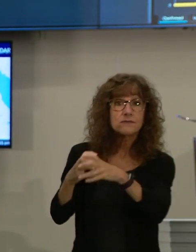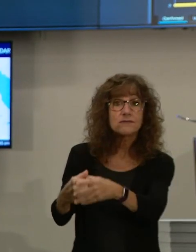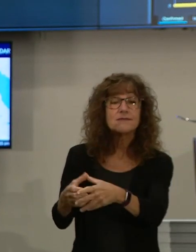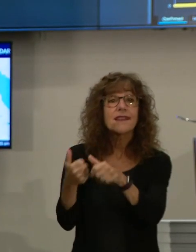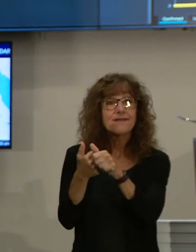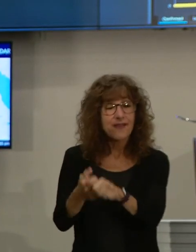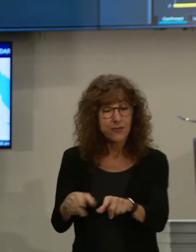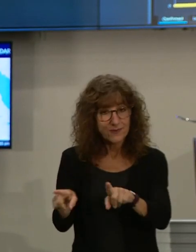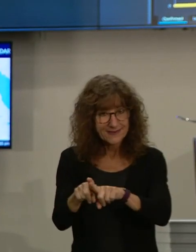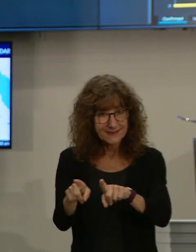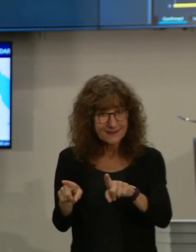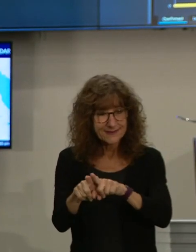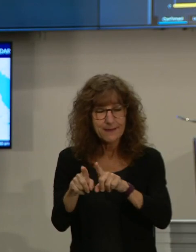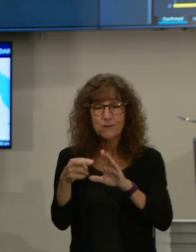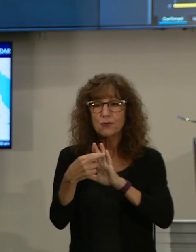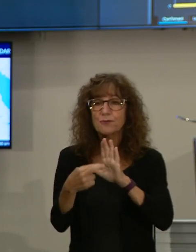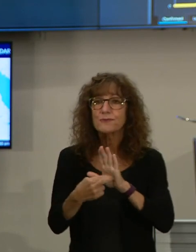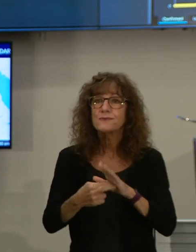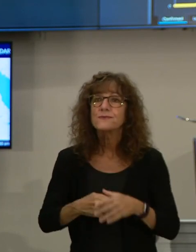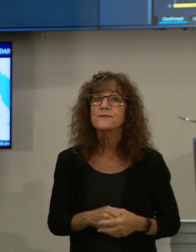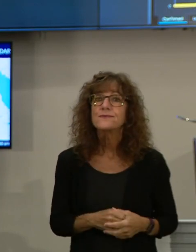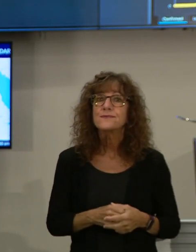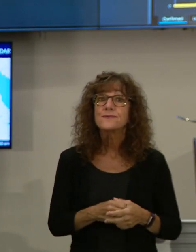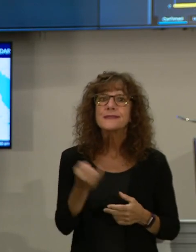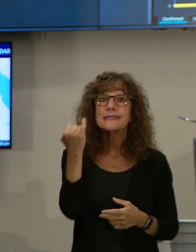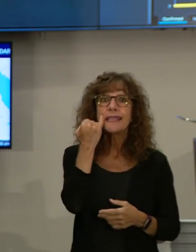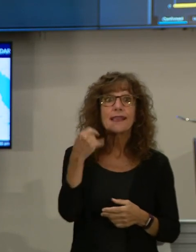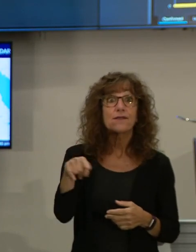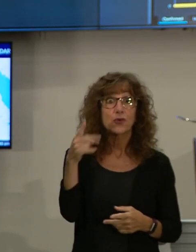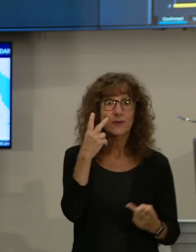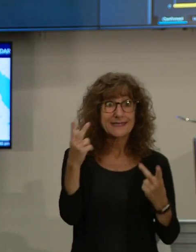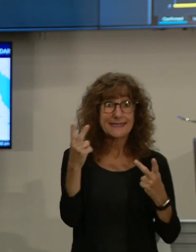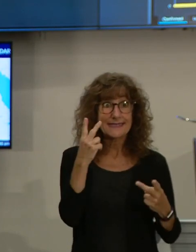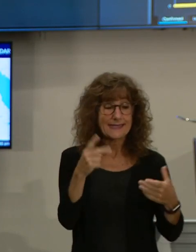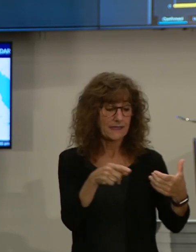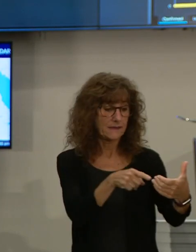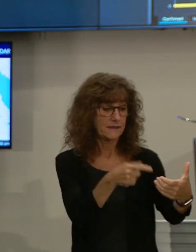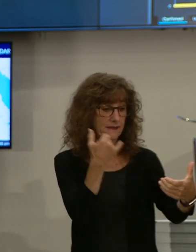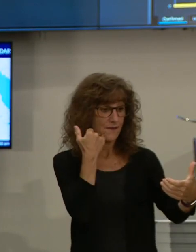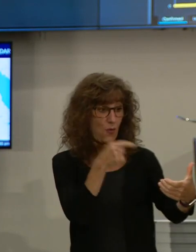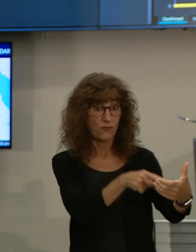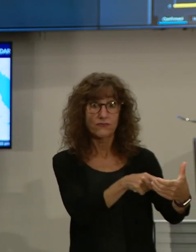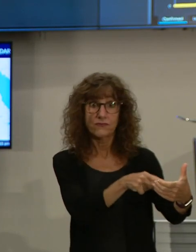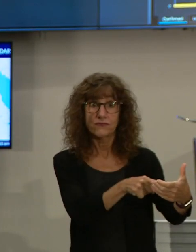follow the same instructions. If you see on your caller ID